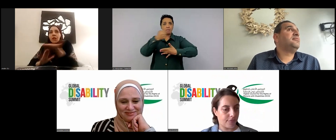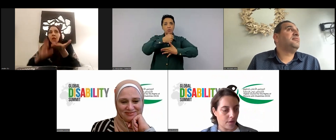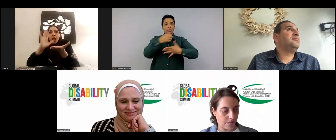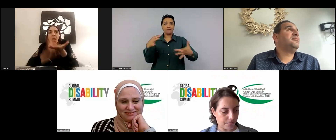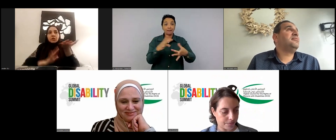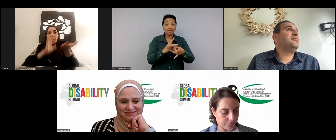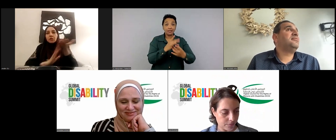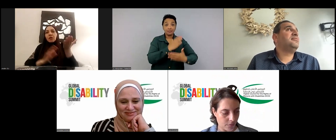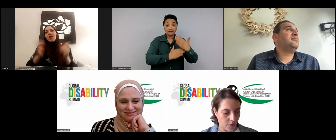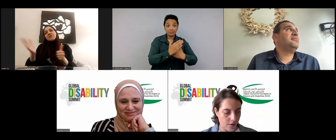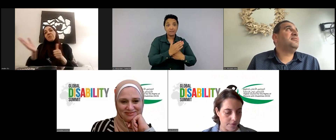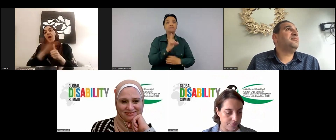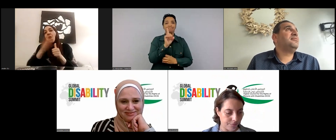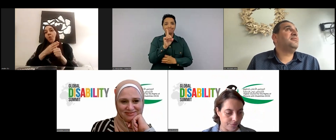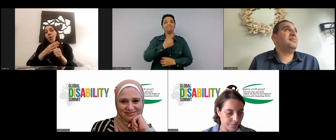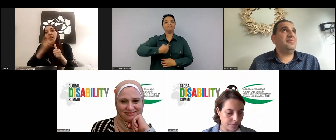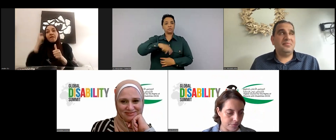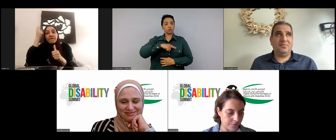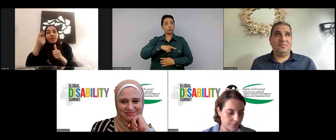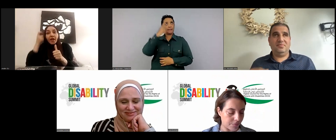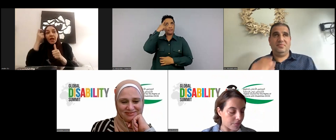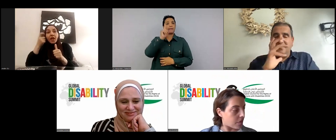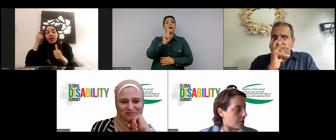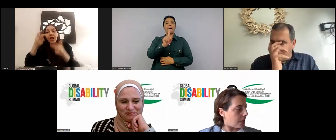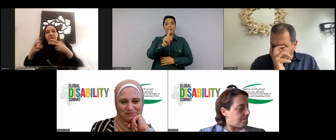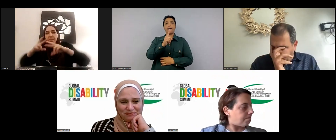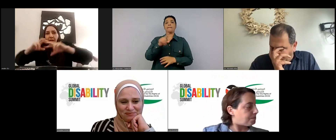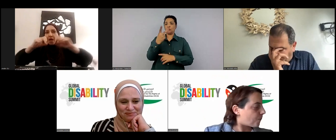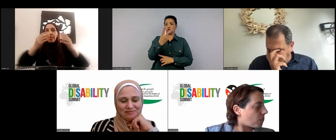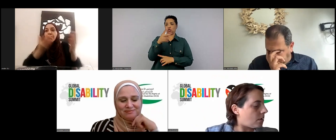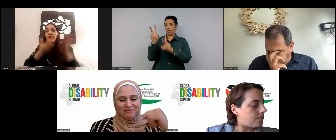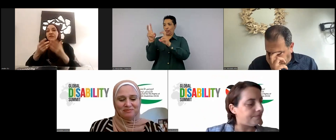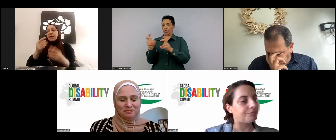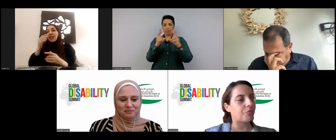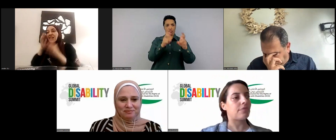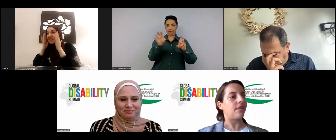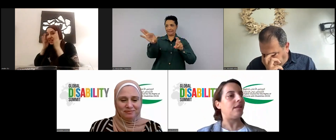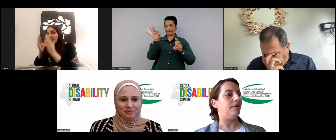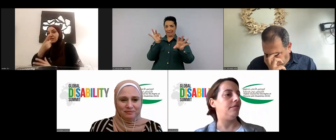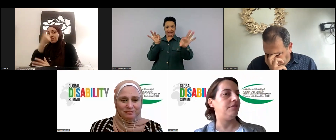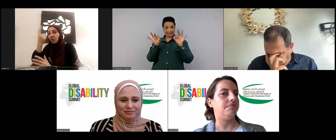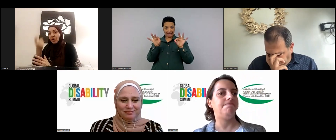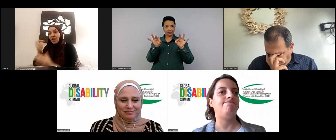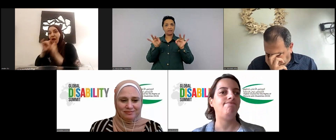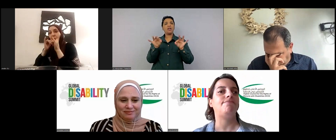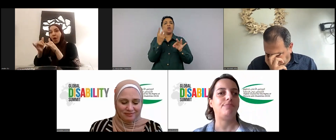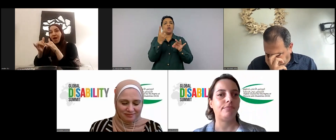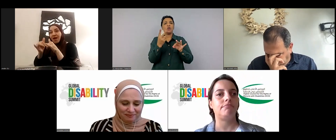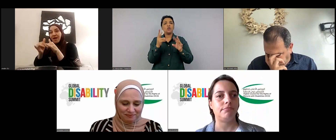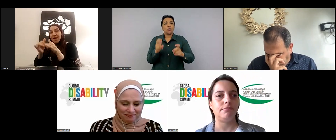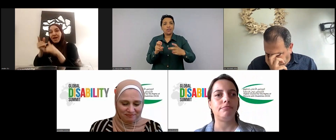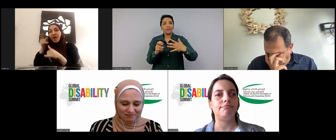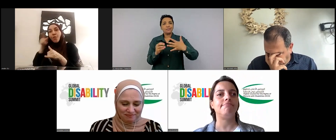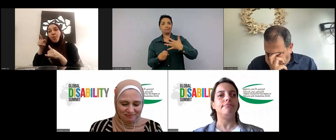to select two themes which are really not at the top of the agenda